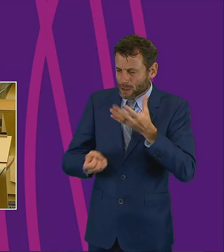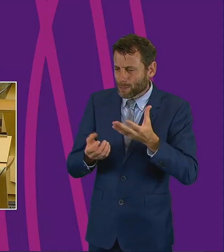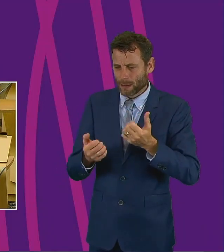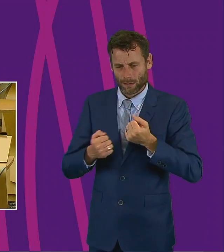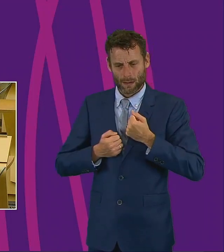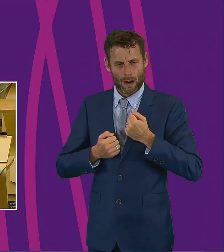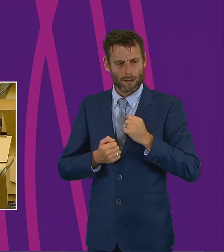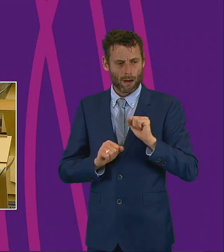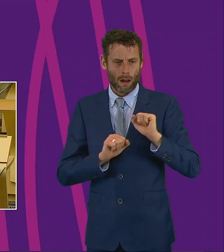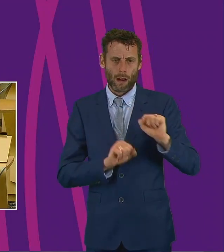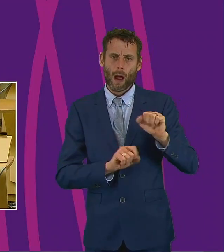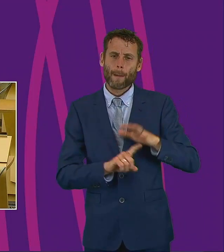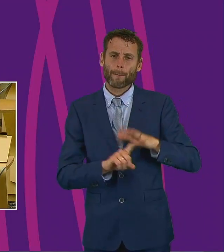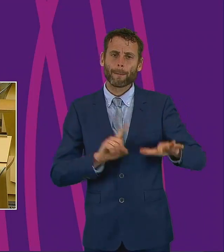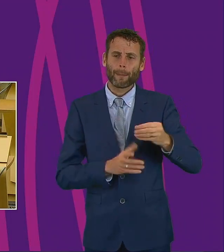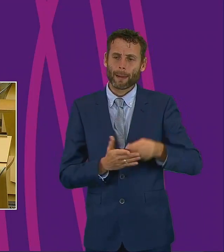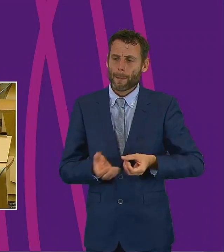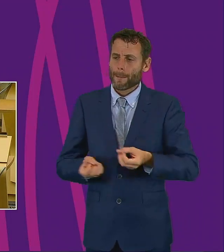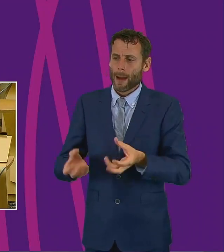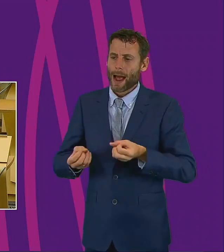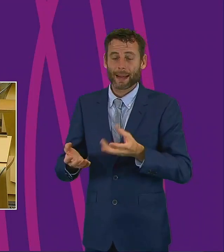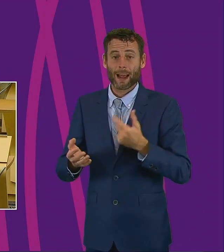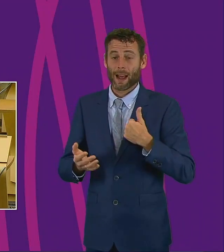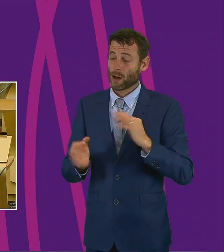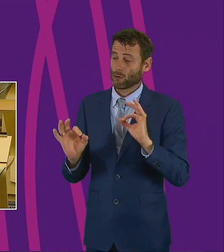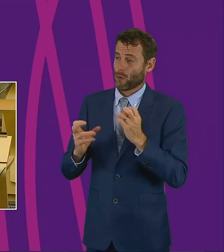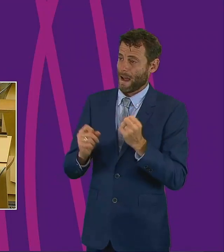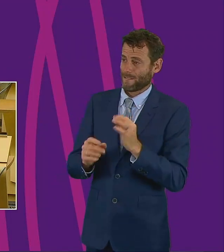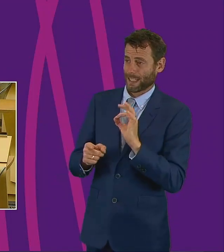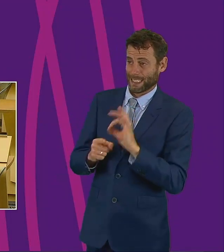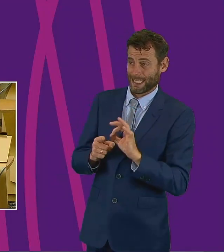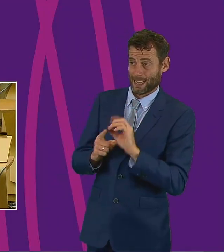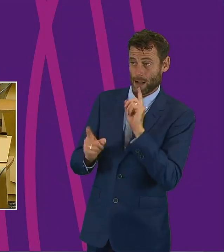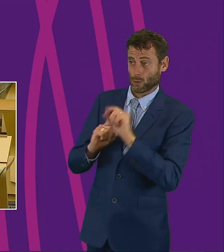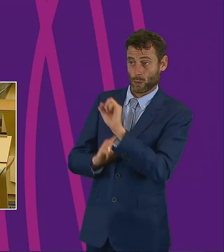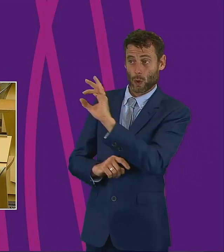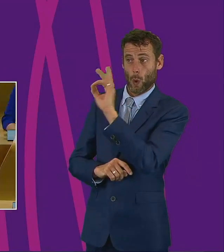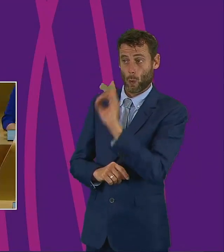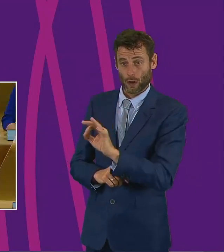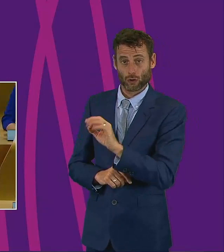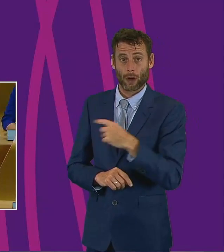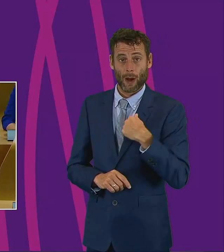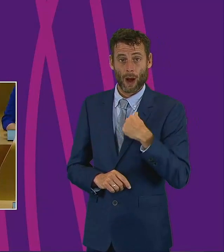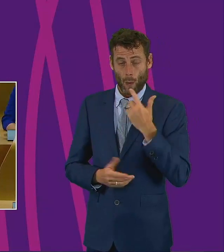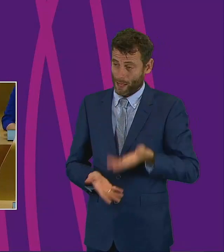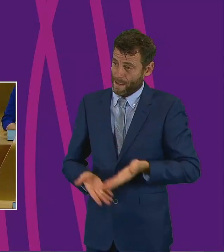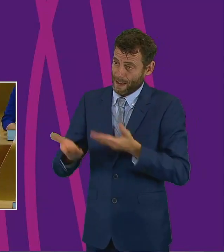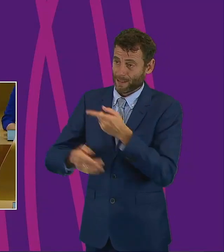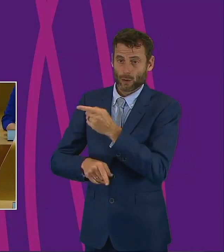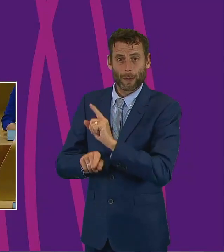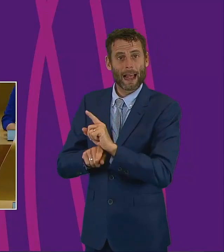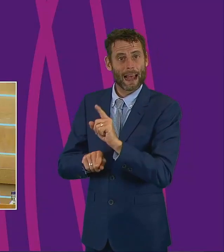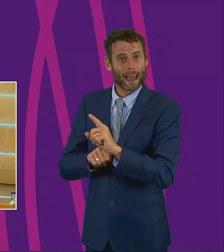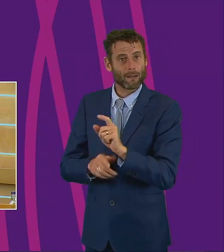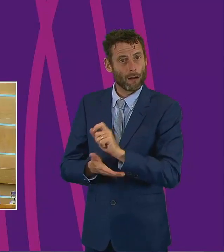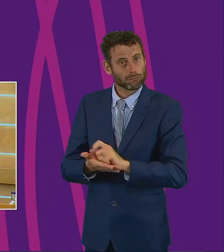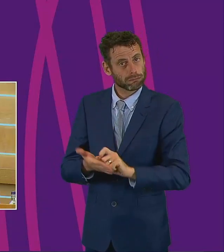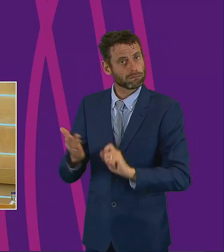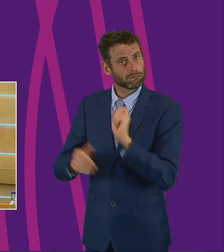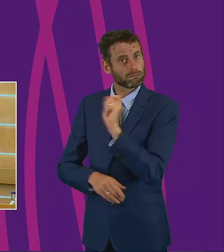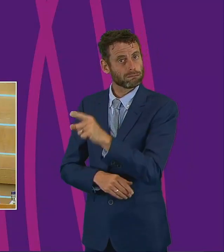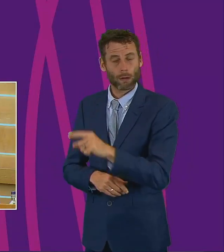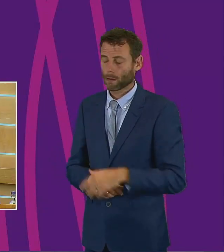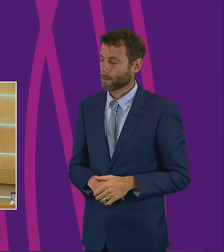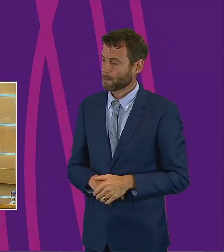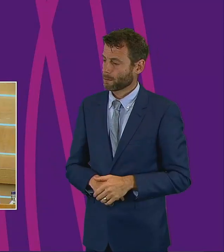detail to hand on his question. I'm happy to see if we can get that and provide it to him later. Thank you, and